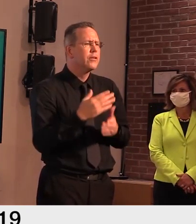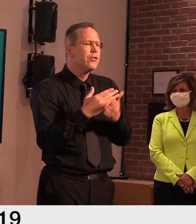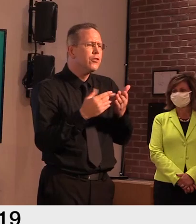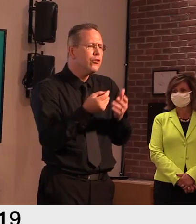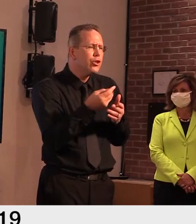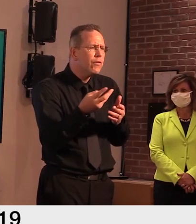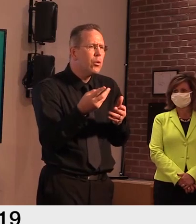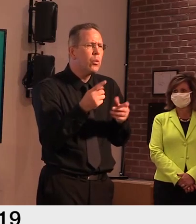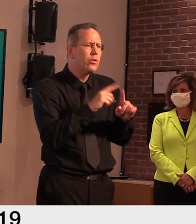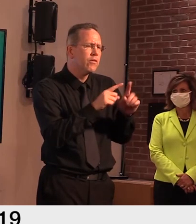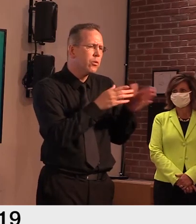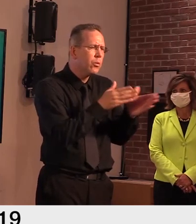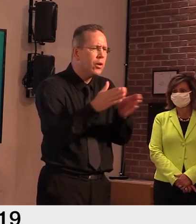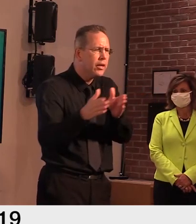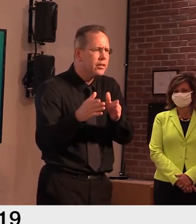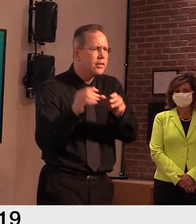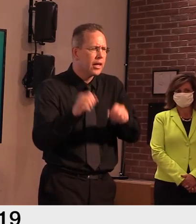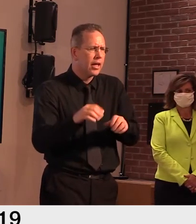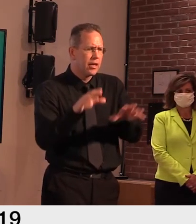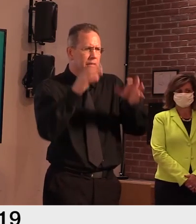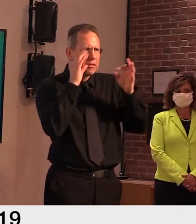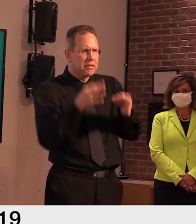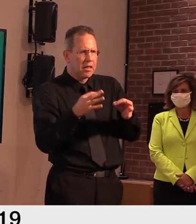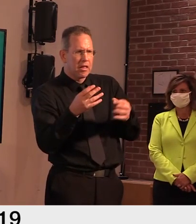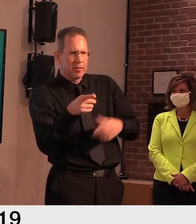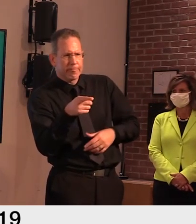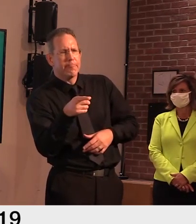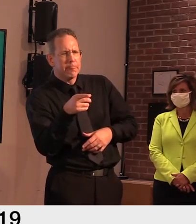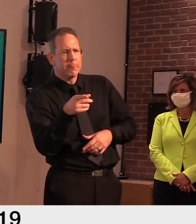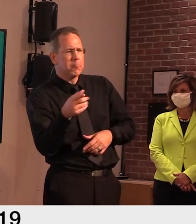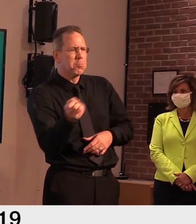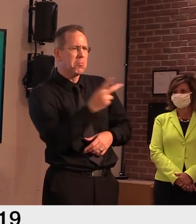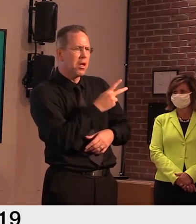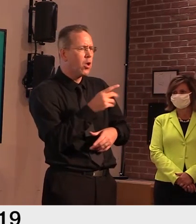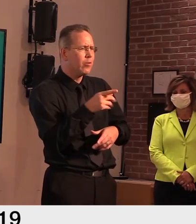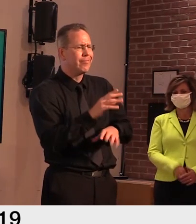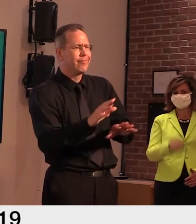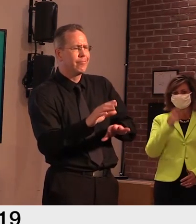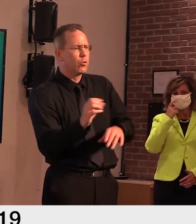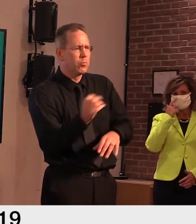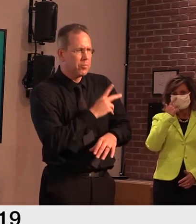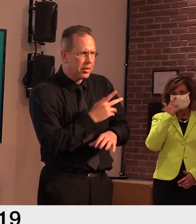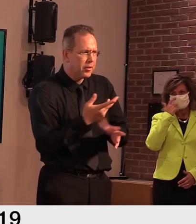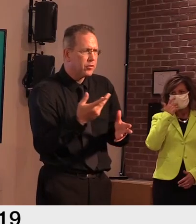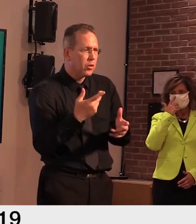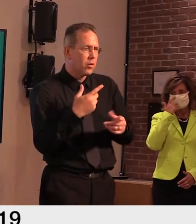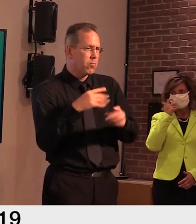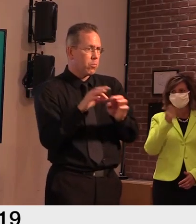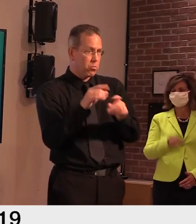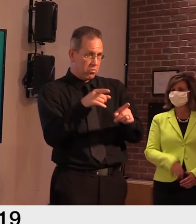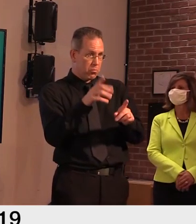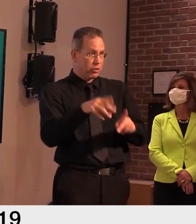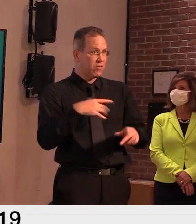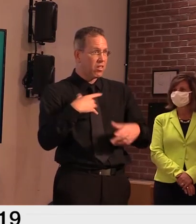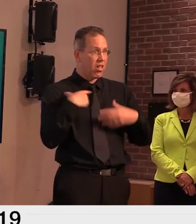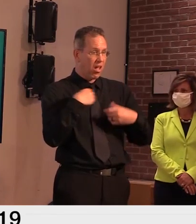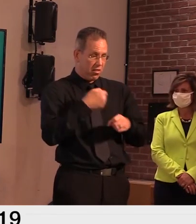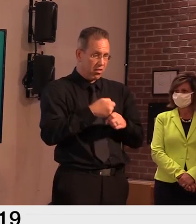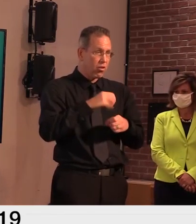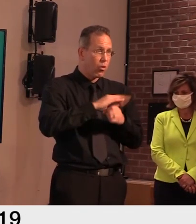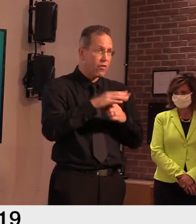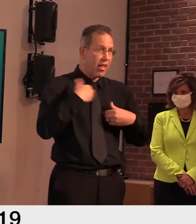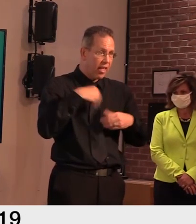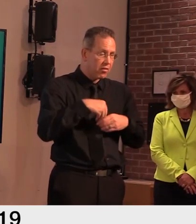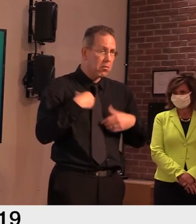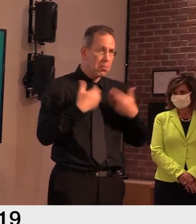to what does it take to get them back to work and to reopen their business in that way. So there are several protocols